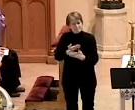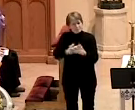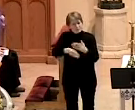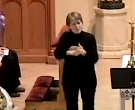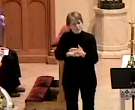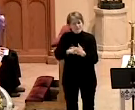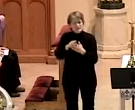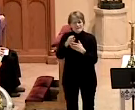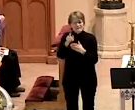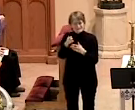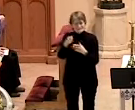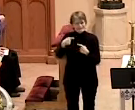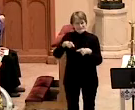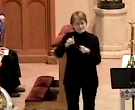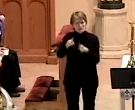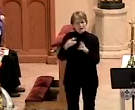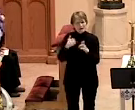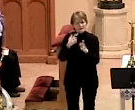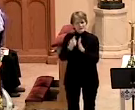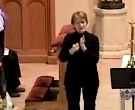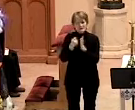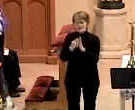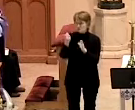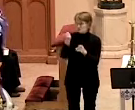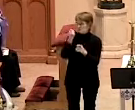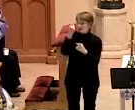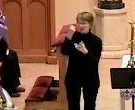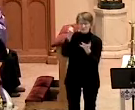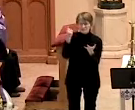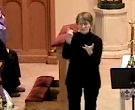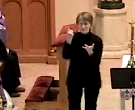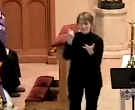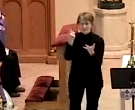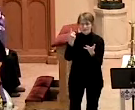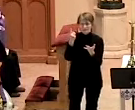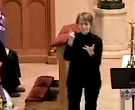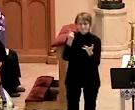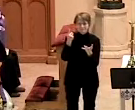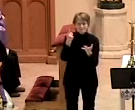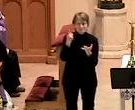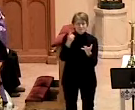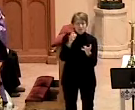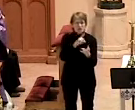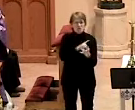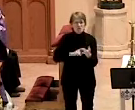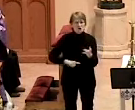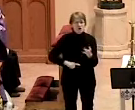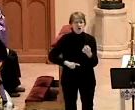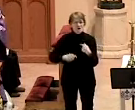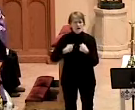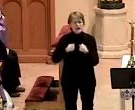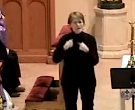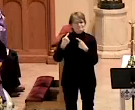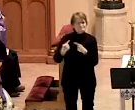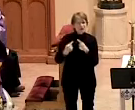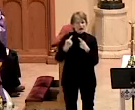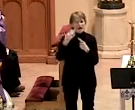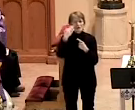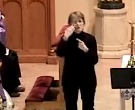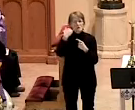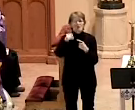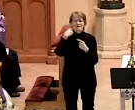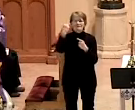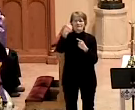since you have had the time that you realize Lent, to say, Lord, I'm going through this and I know you have